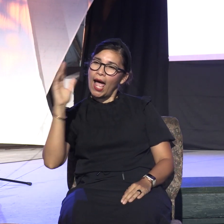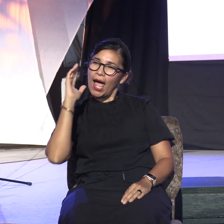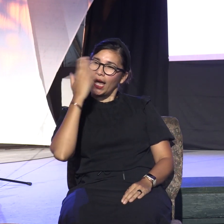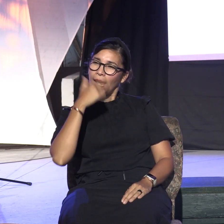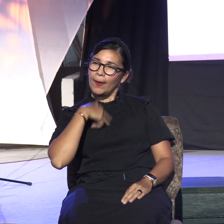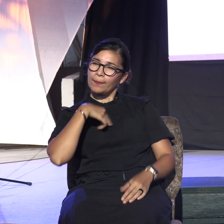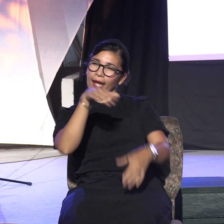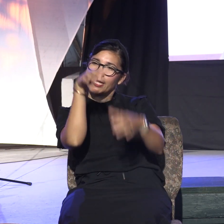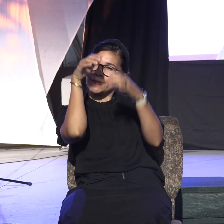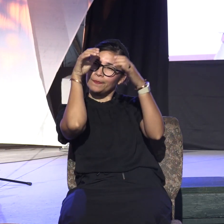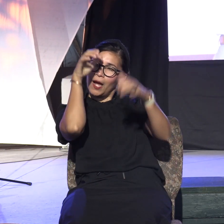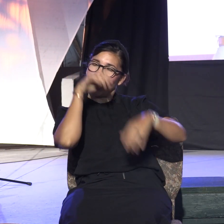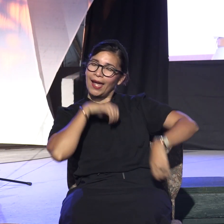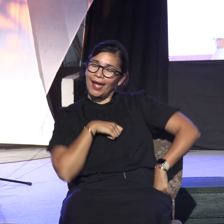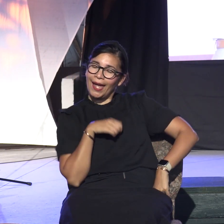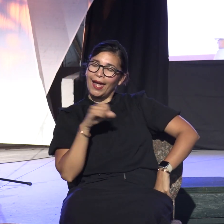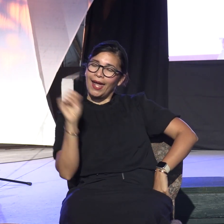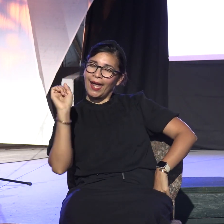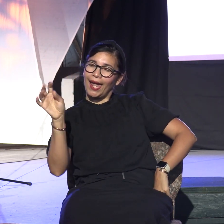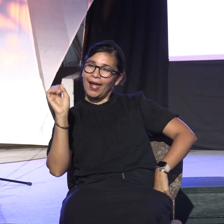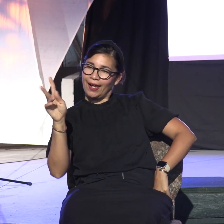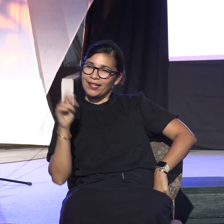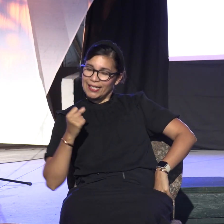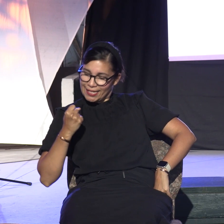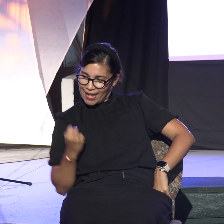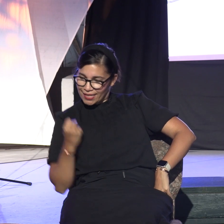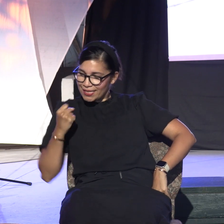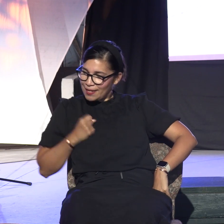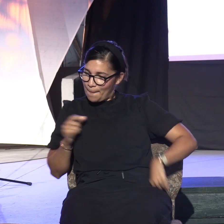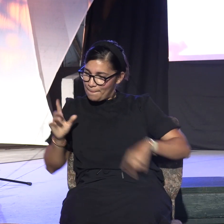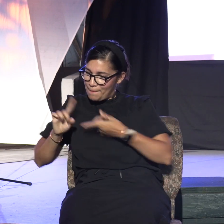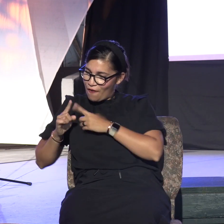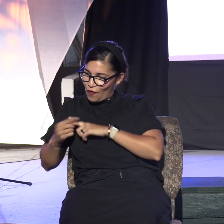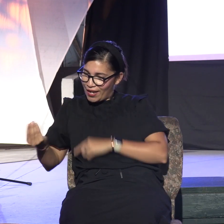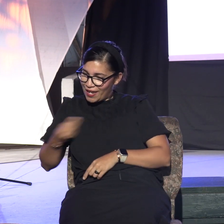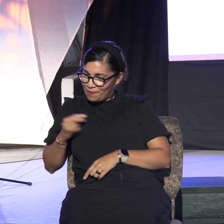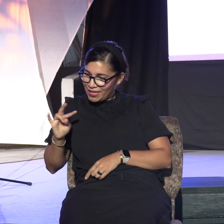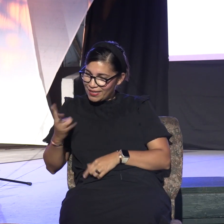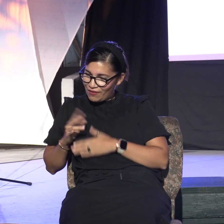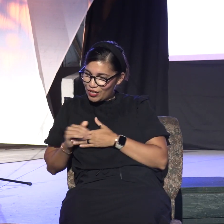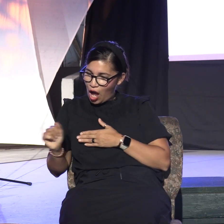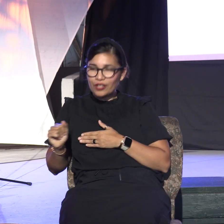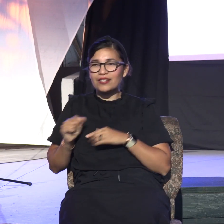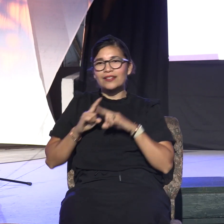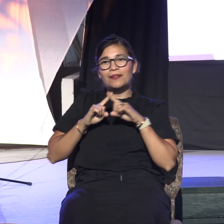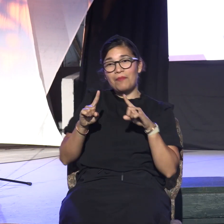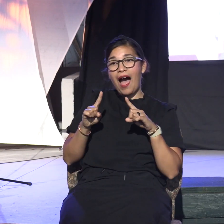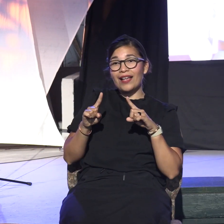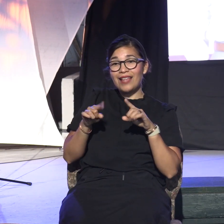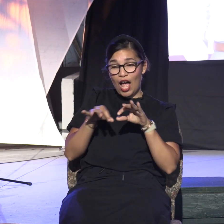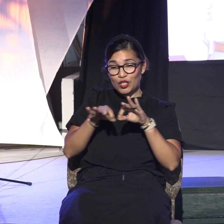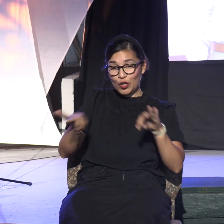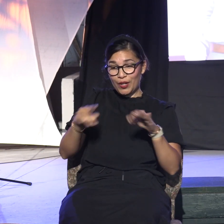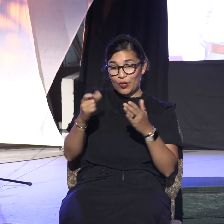I've always been in awe of really smart people. But being smart